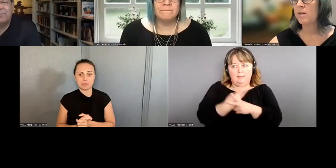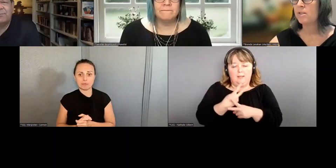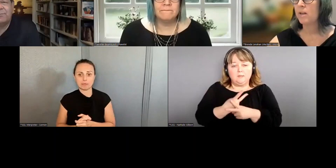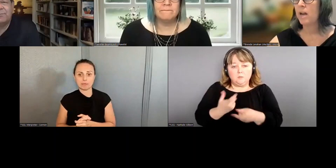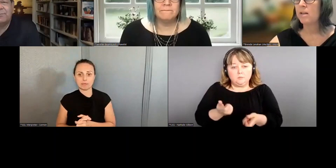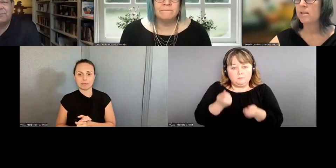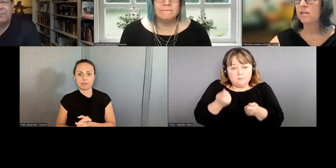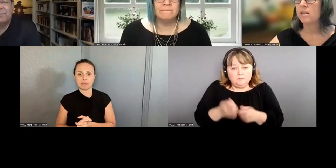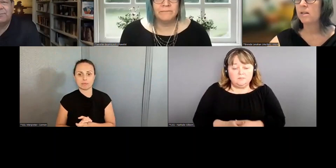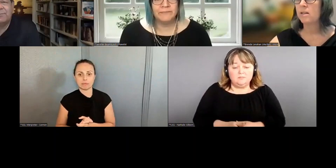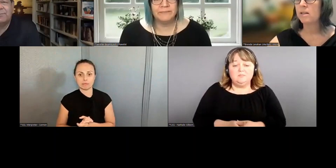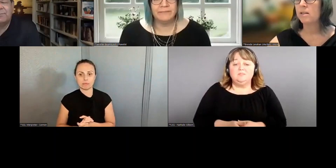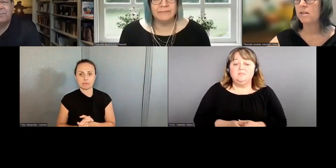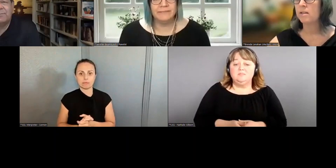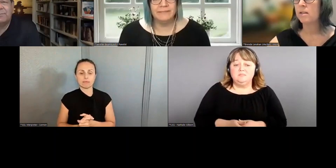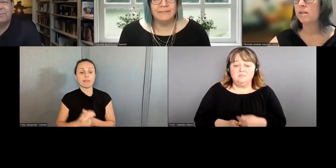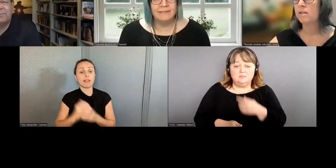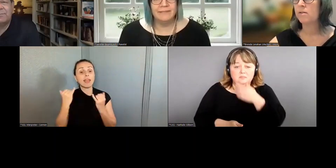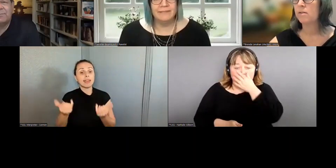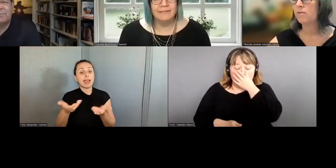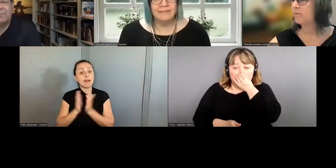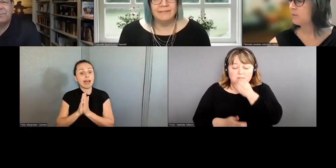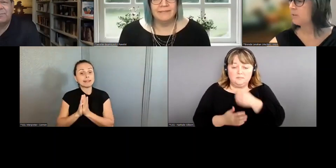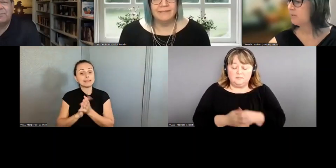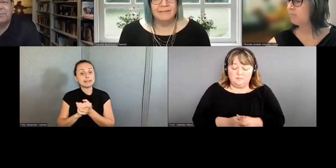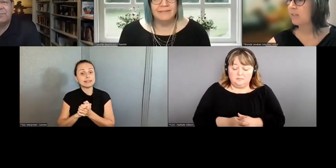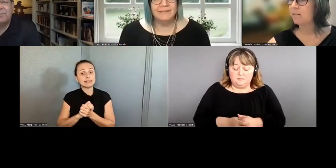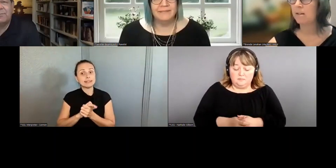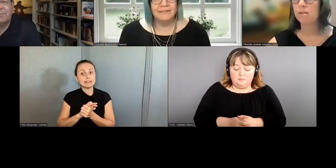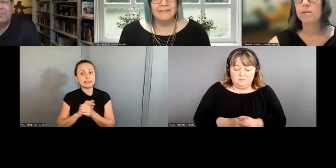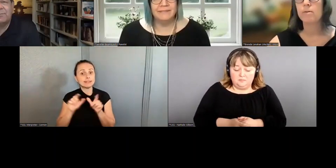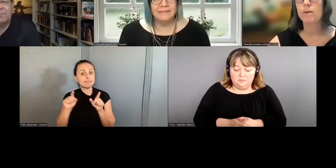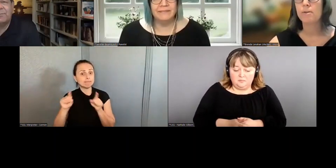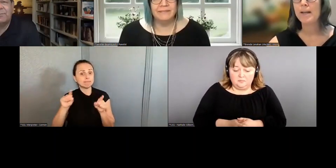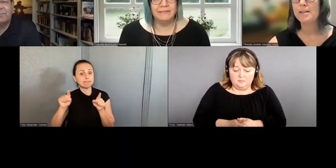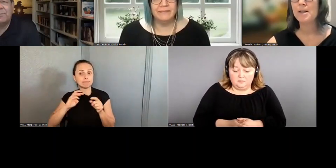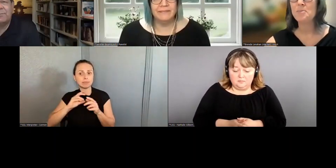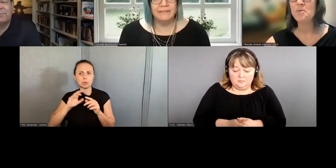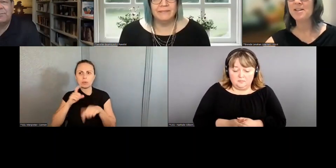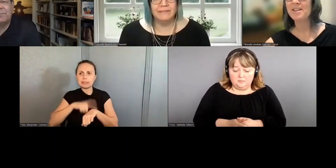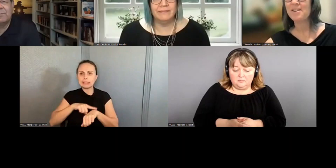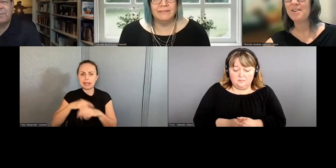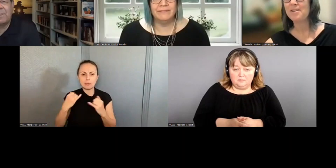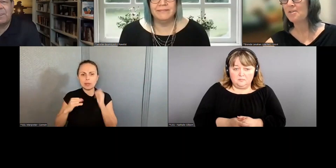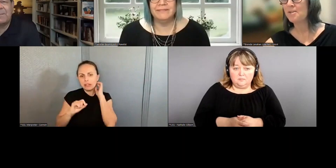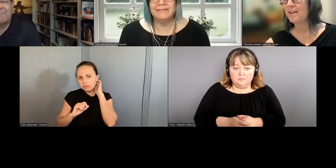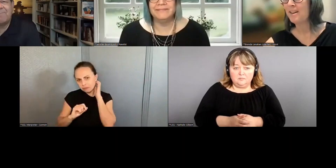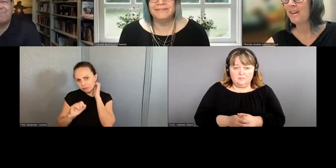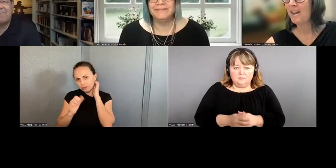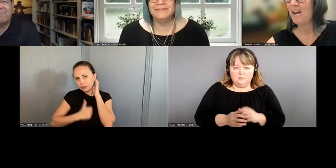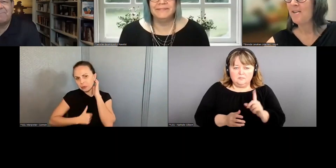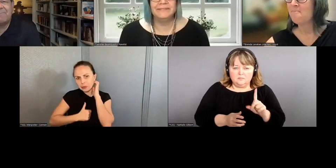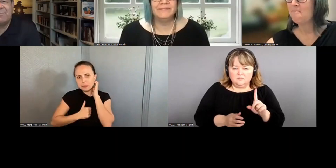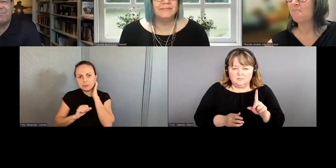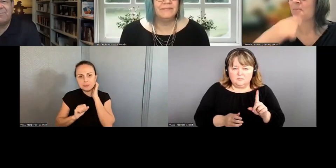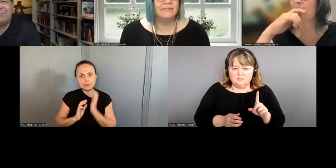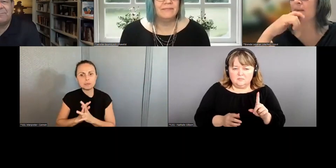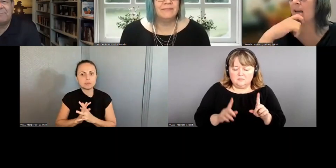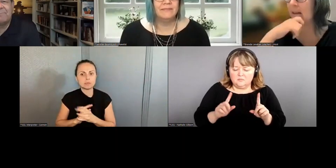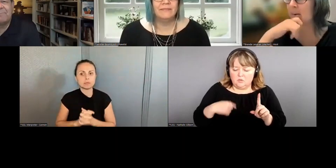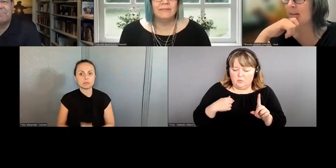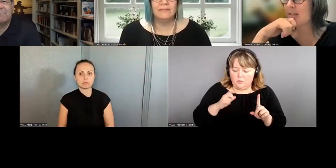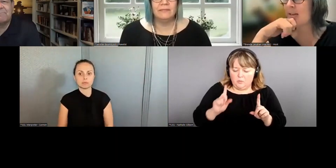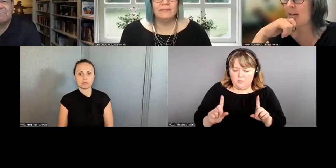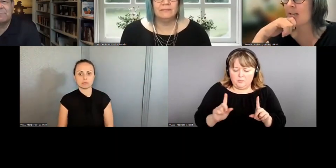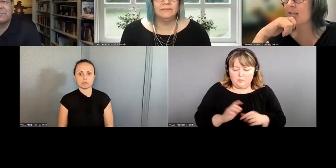I wanted to ask, sort of to get close. Where are we at time-wise there? Sorry.